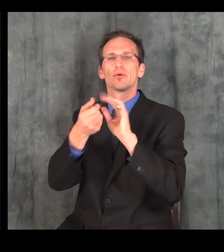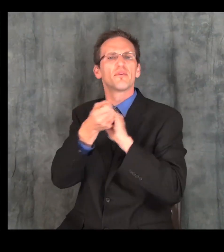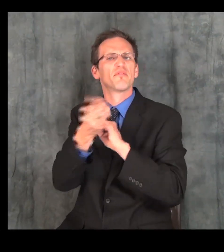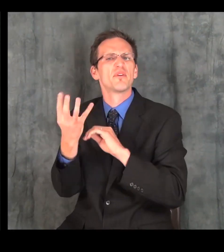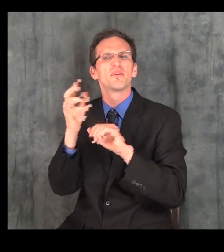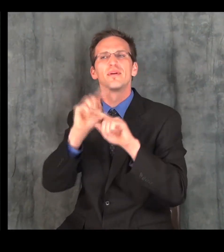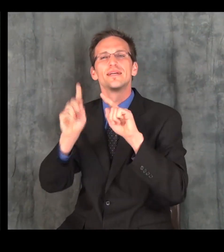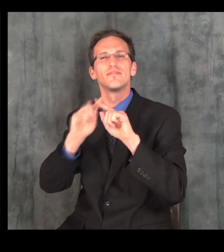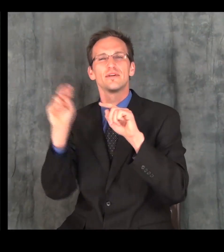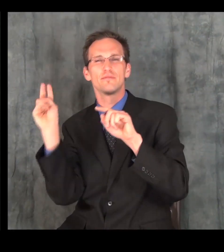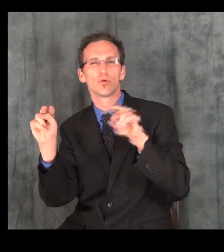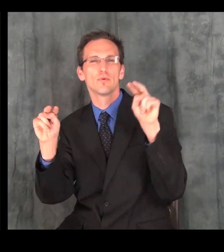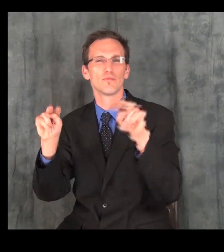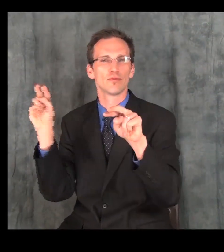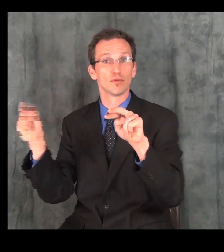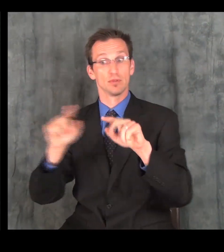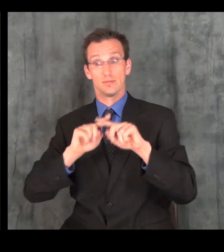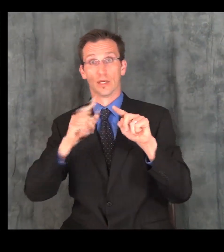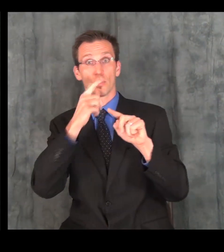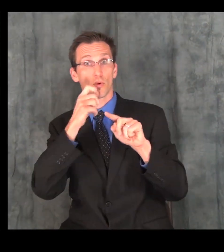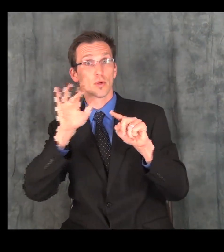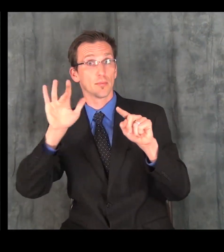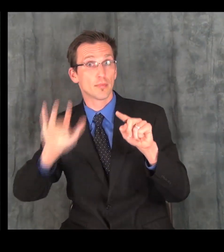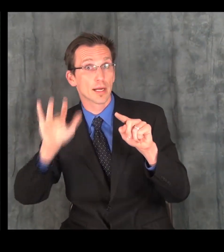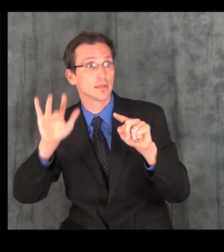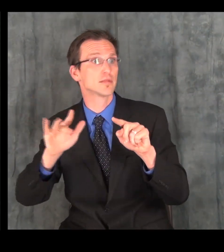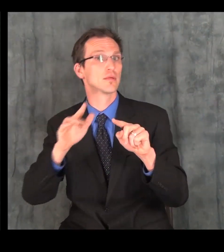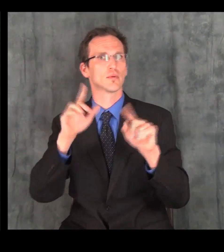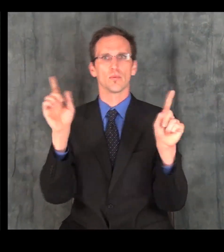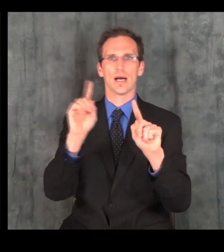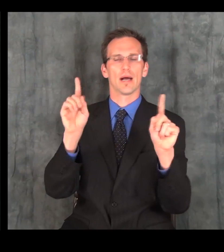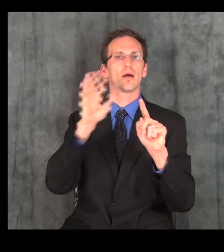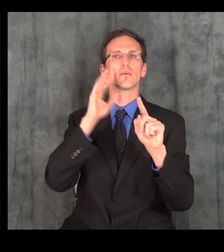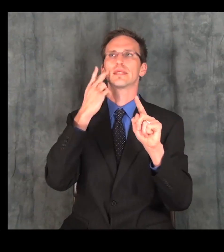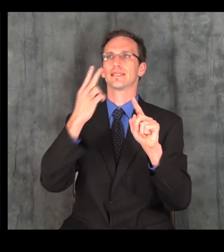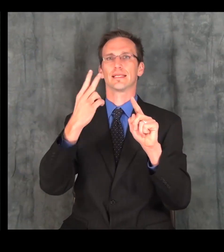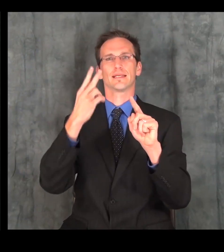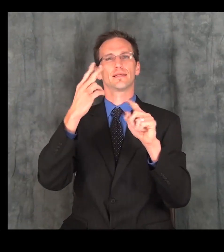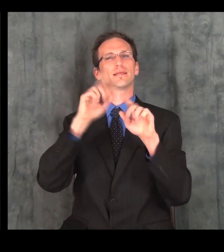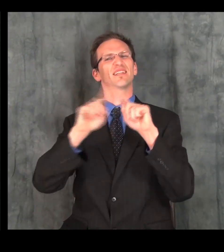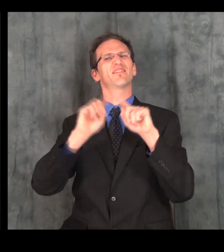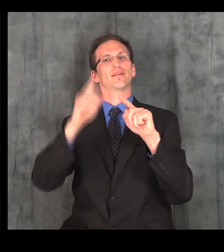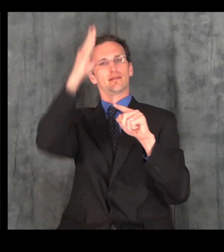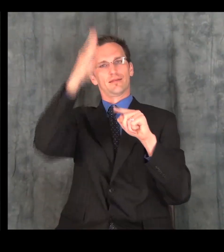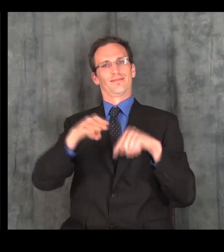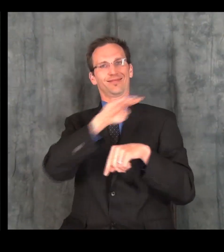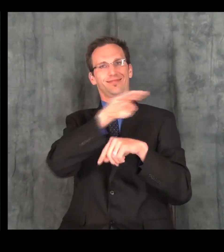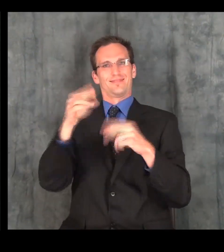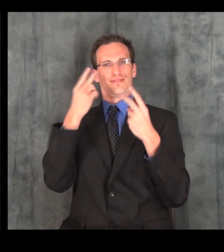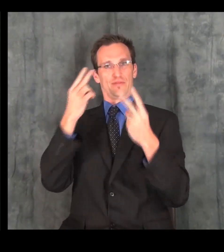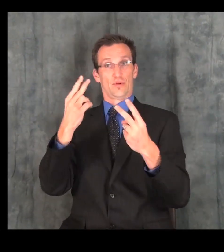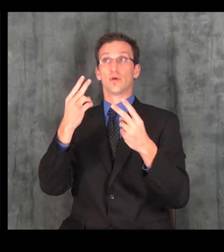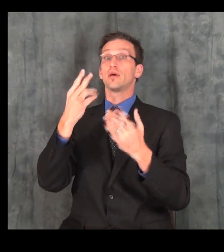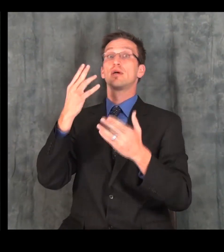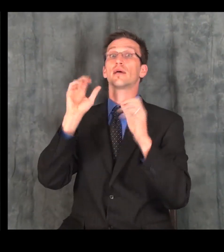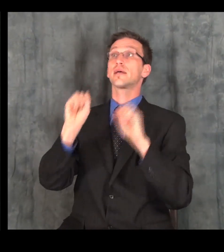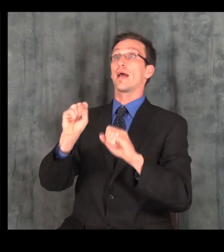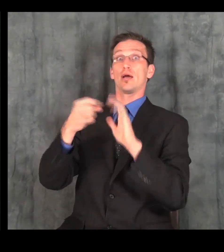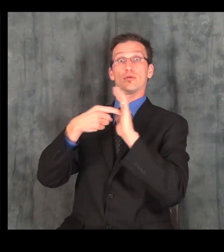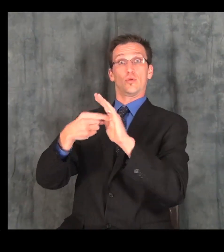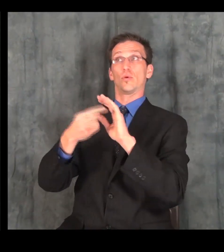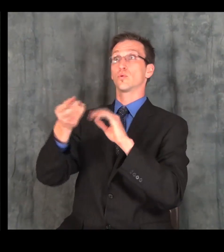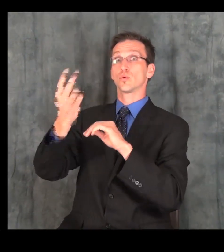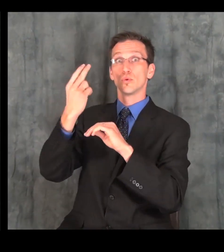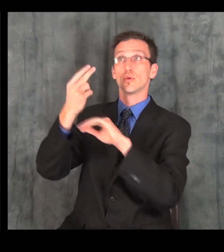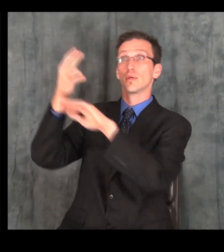button you pressed, you would get a combination of different views. So you could either look at the view from 1 camera, or 2 cameras,